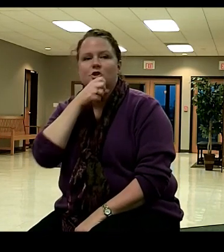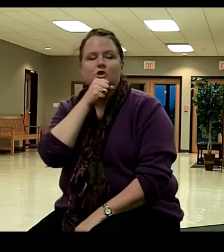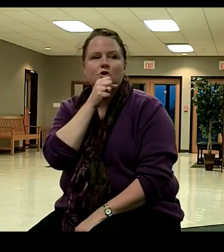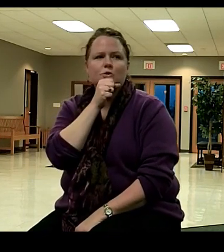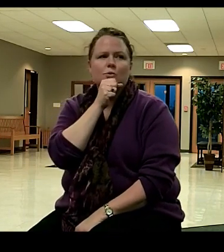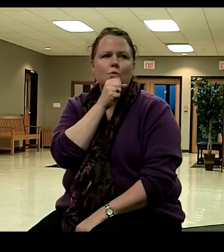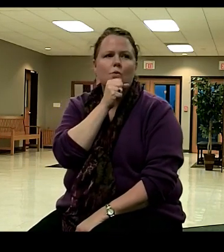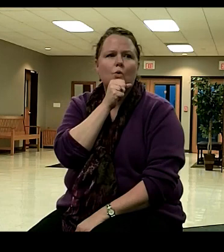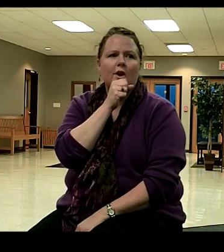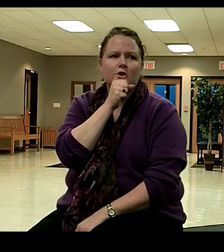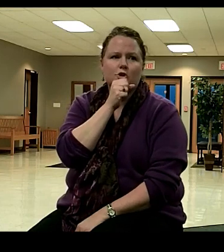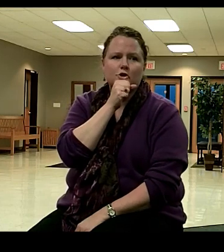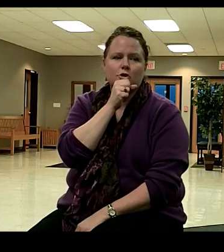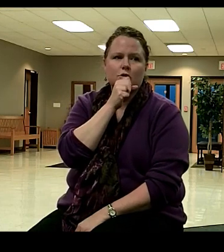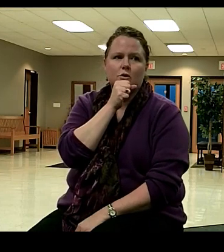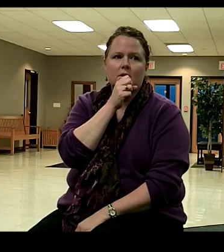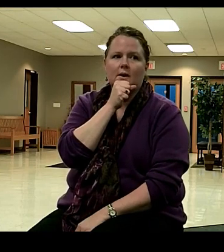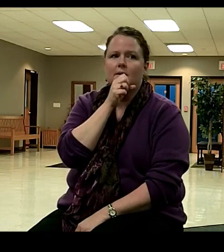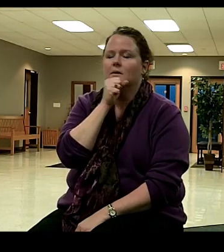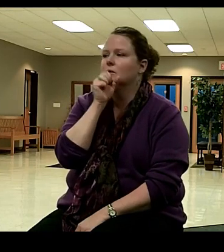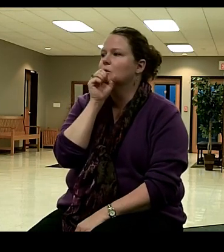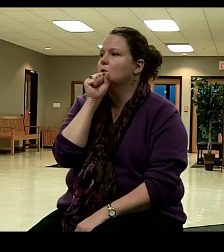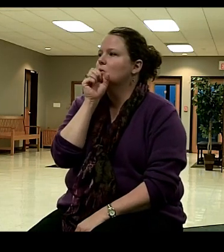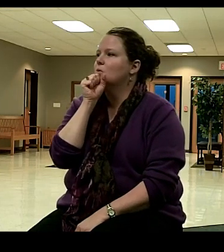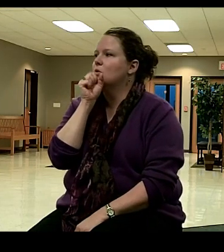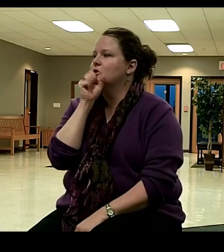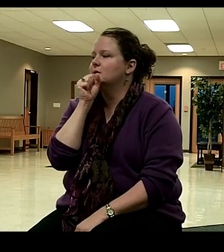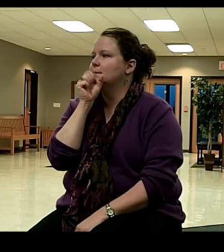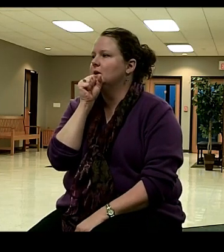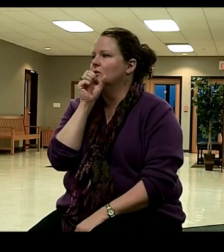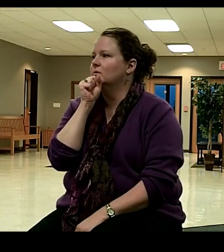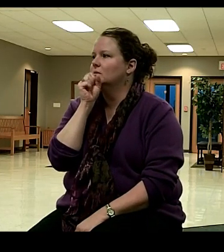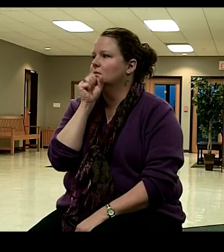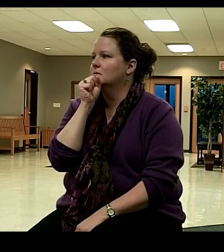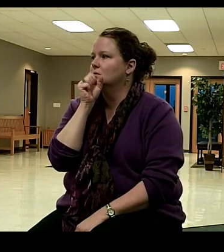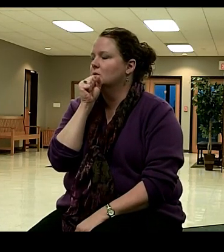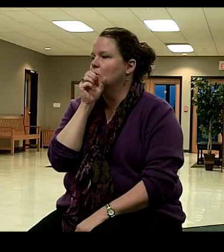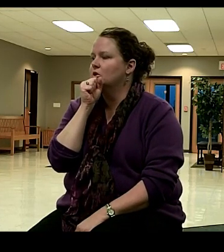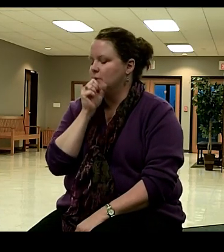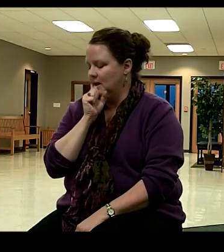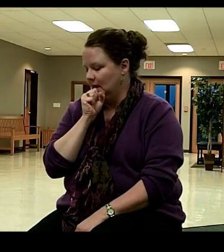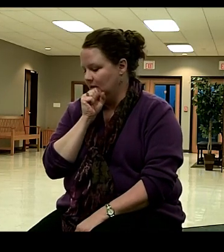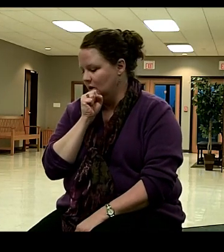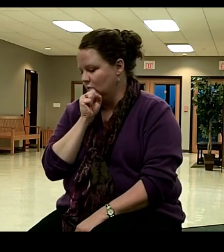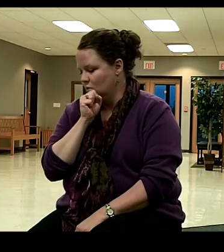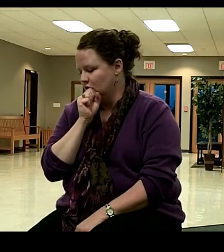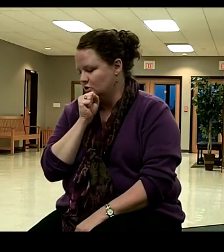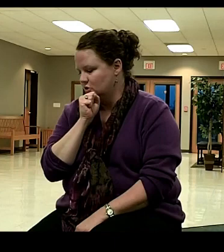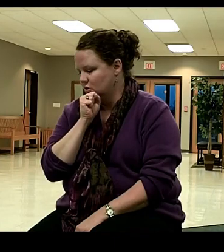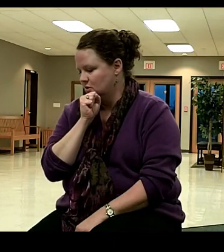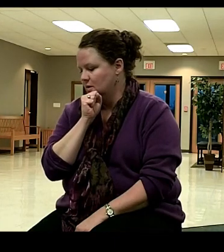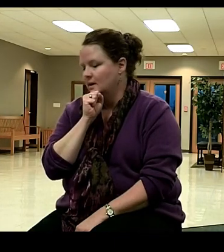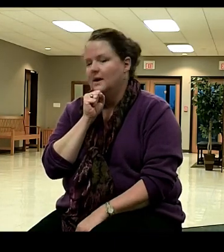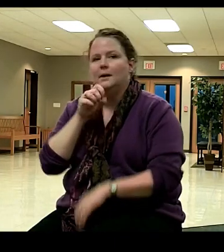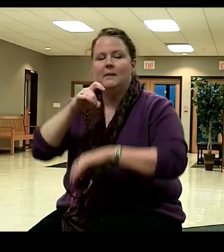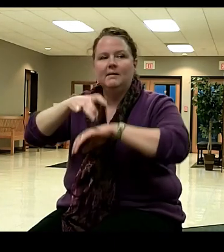Orange. Orange. Okay. Orange is up here. The orange you eat and the color orange. Melon.